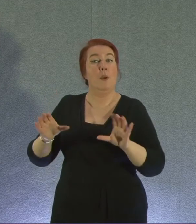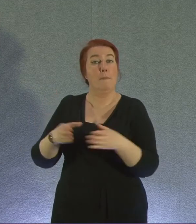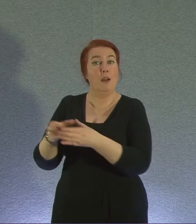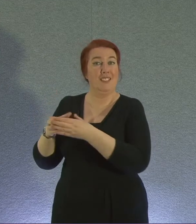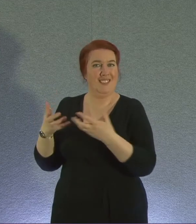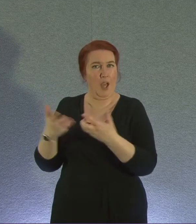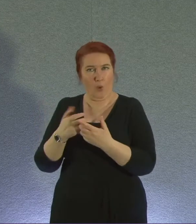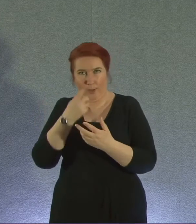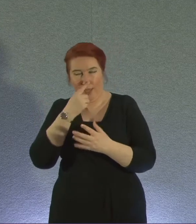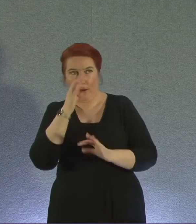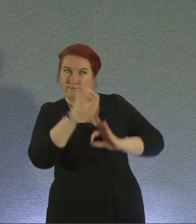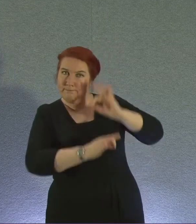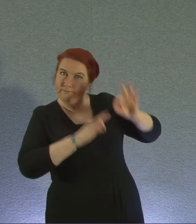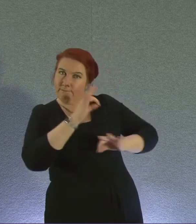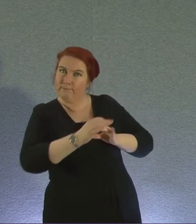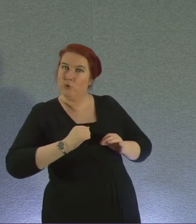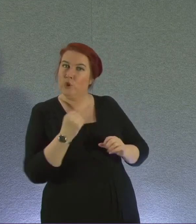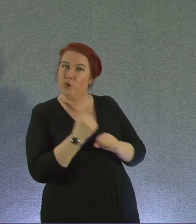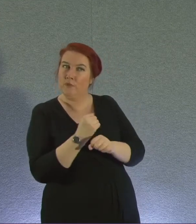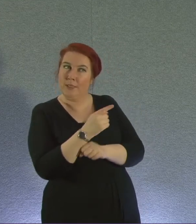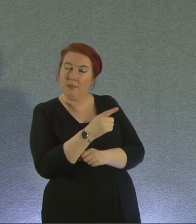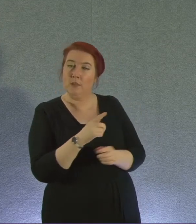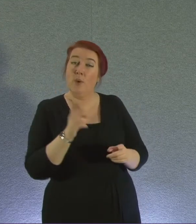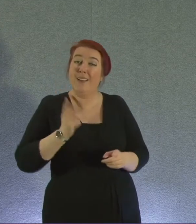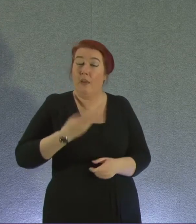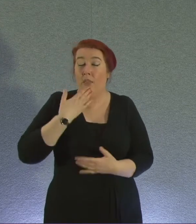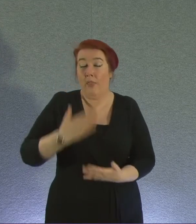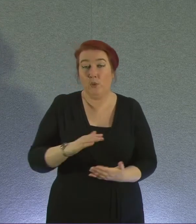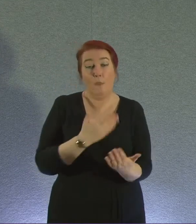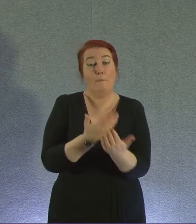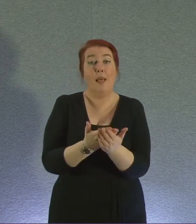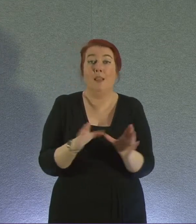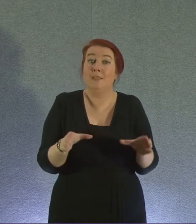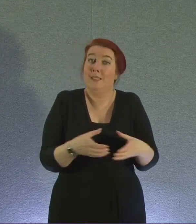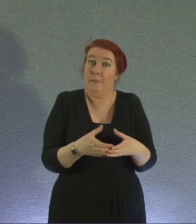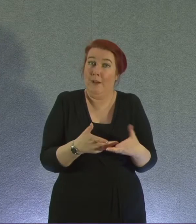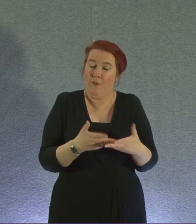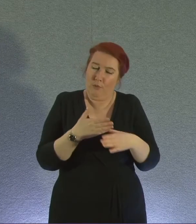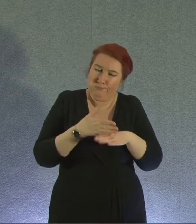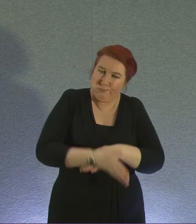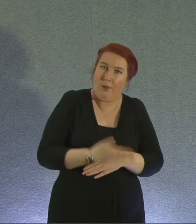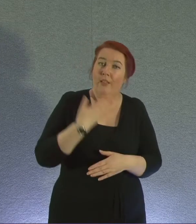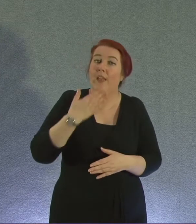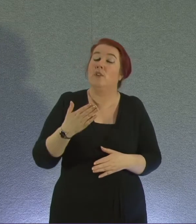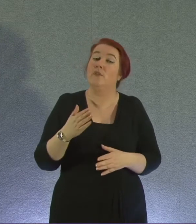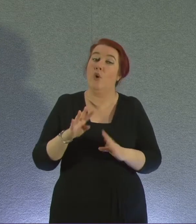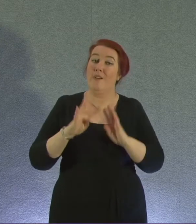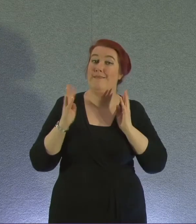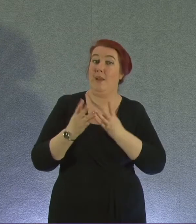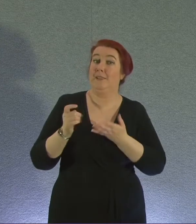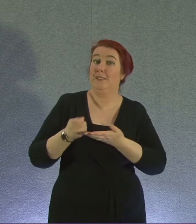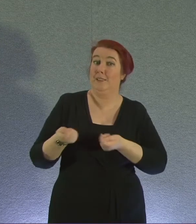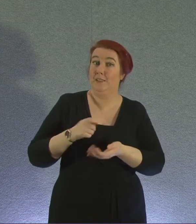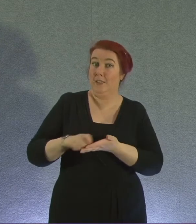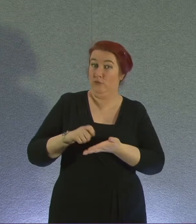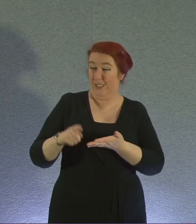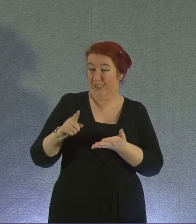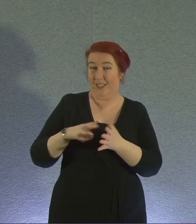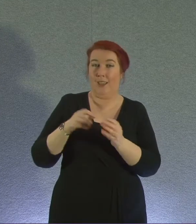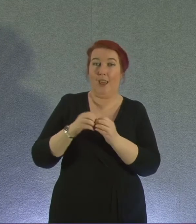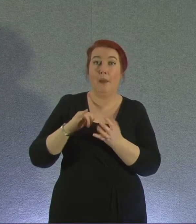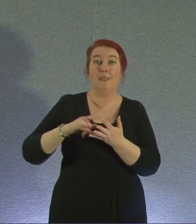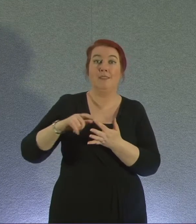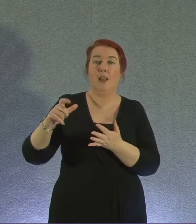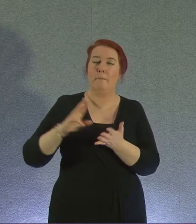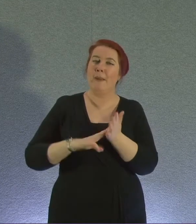the government. Can I just close by thanking again the Bill team for all the work they've done, thanking the Cabinet Secretary for his engagement and